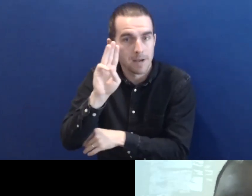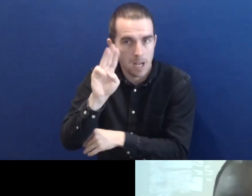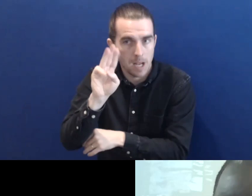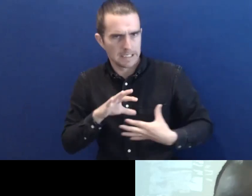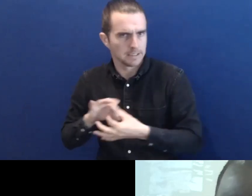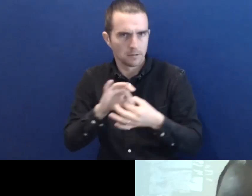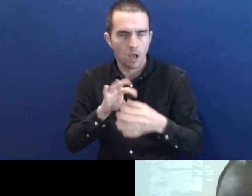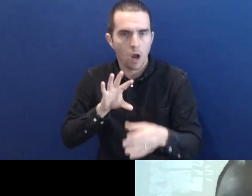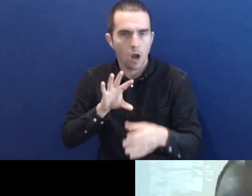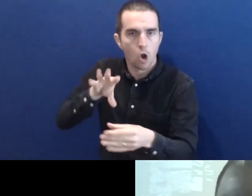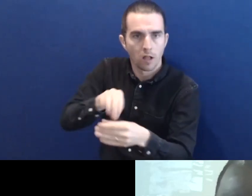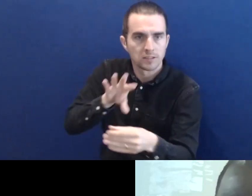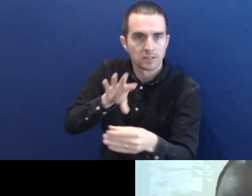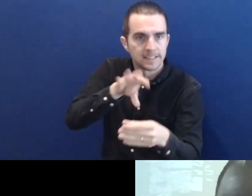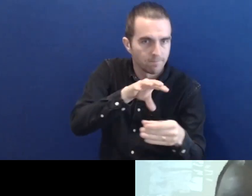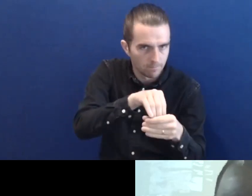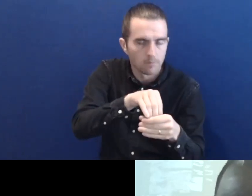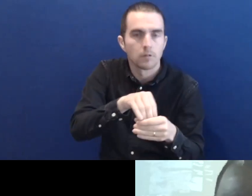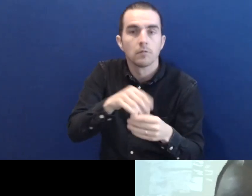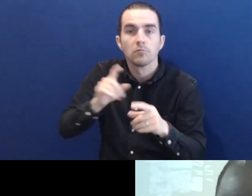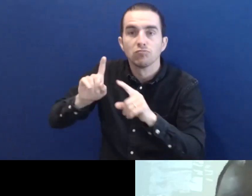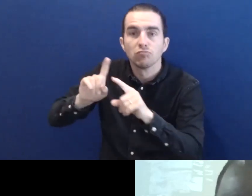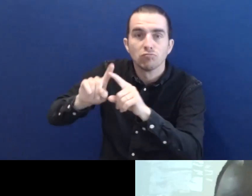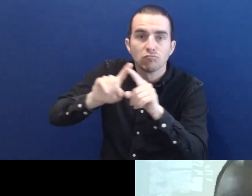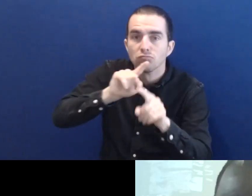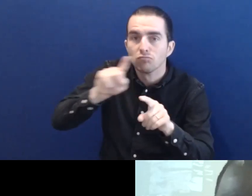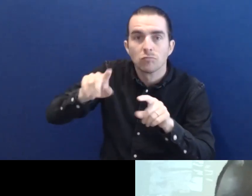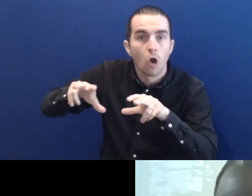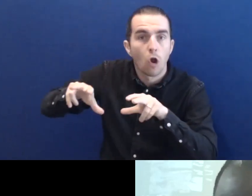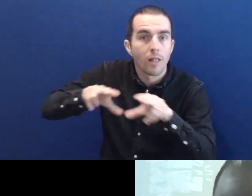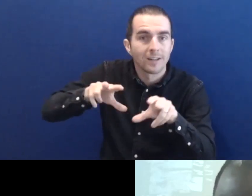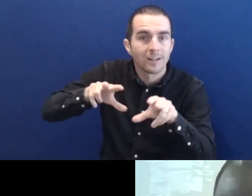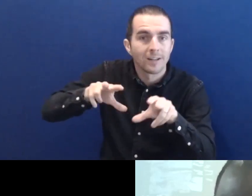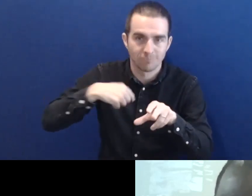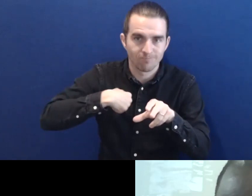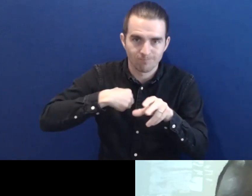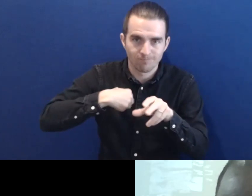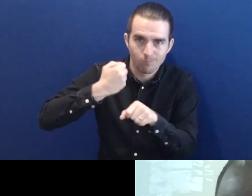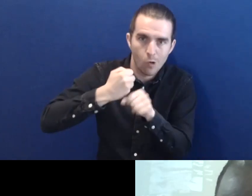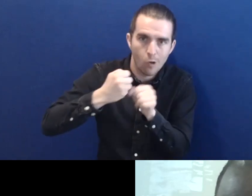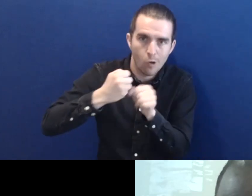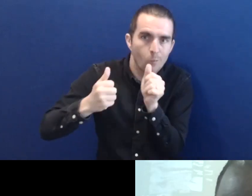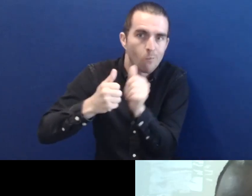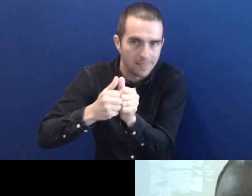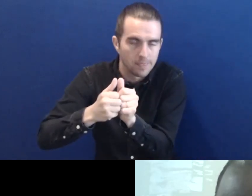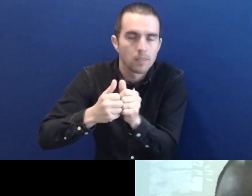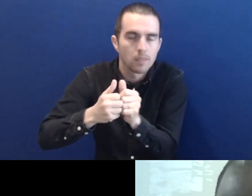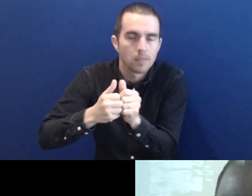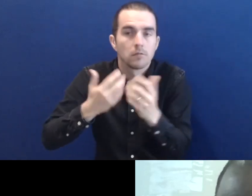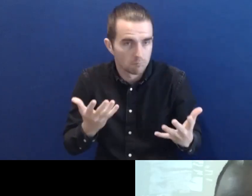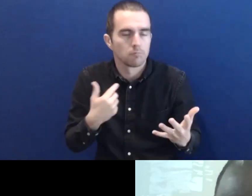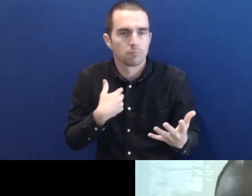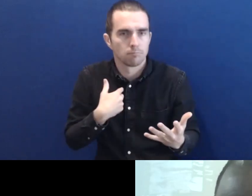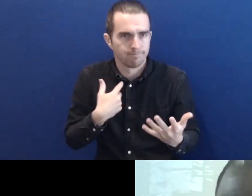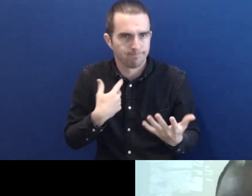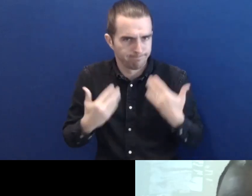are trying. Of course, we are still starting. We are still in square one,